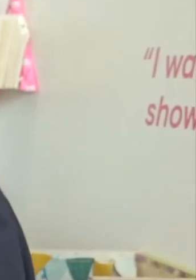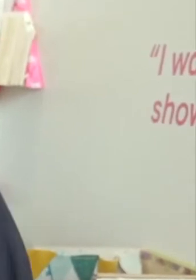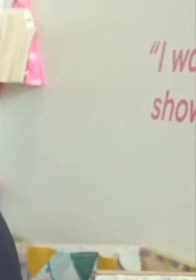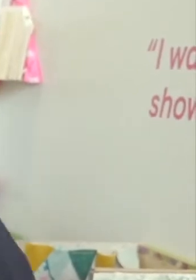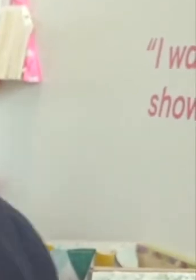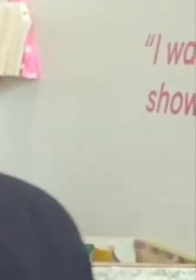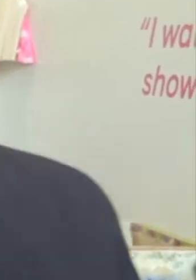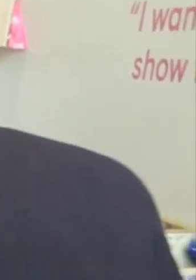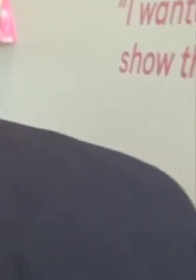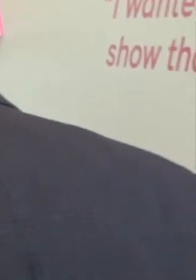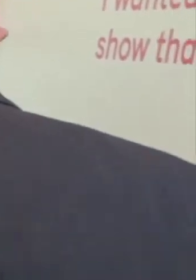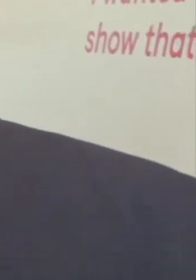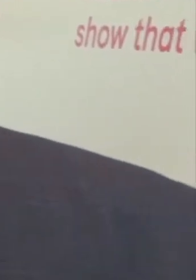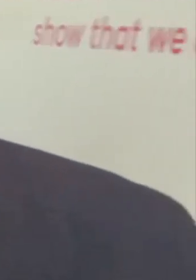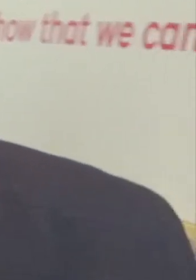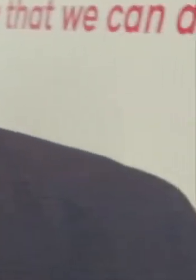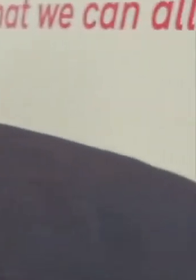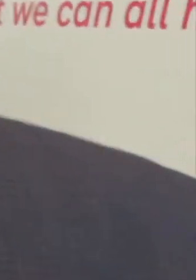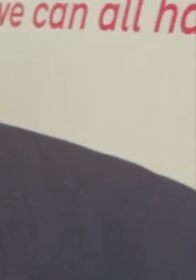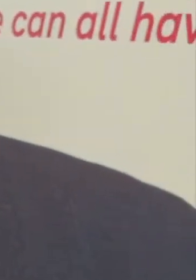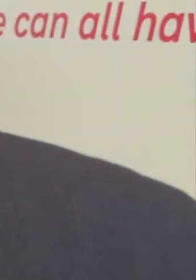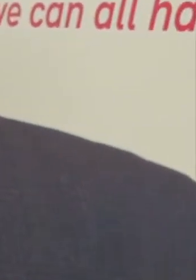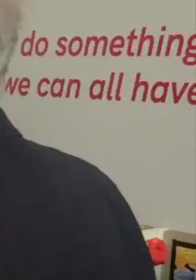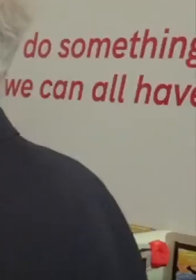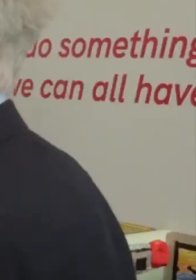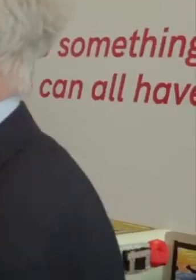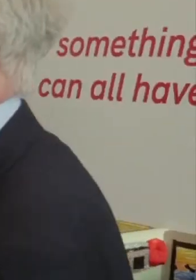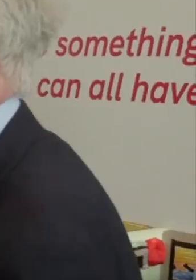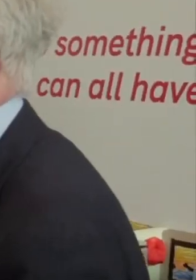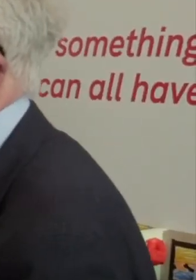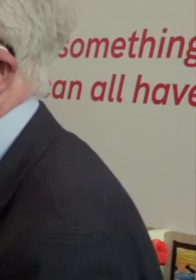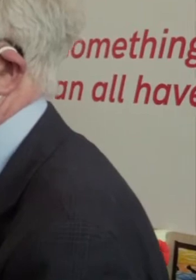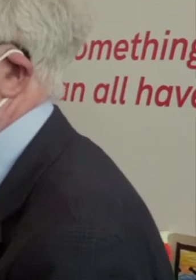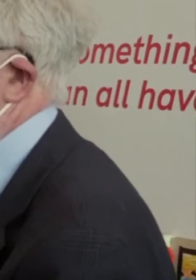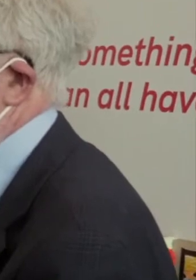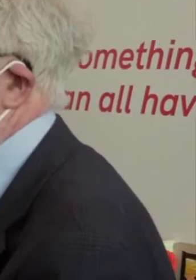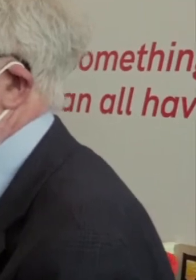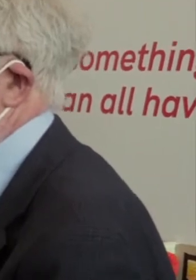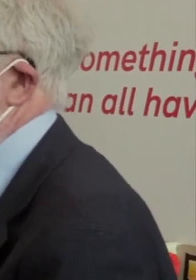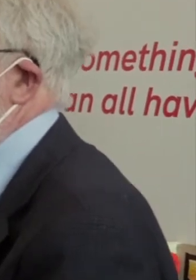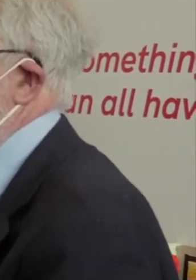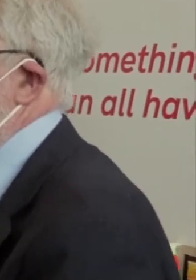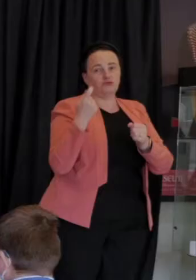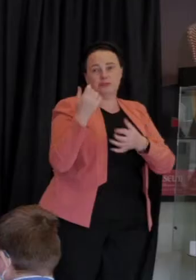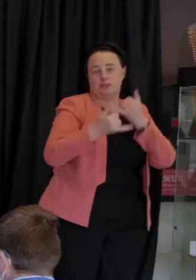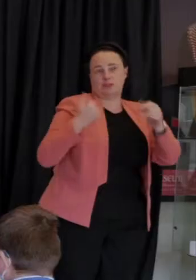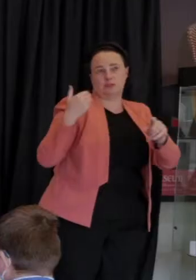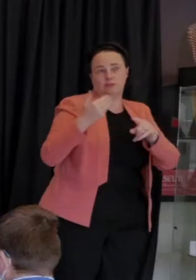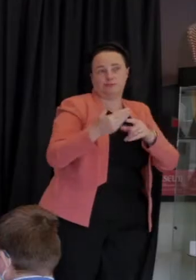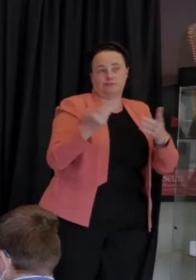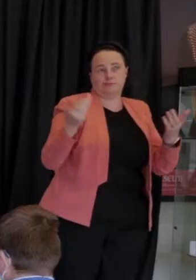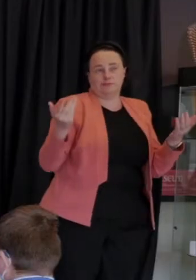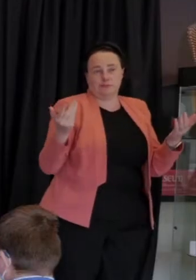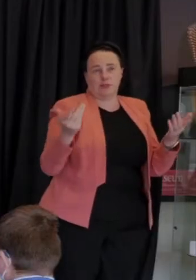could be more in the future, we don't know. Lots of things are shifting and changing so much over the last number of years. And I'm really